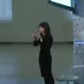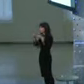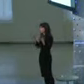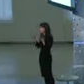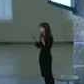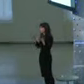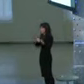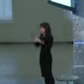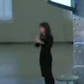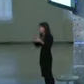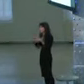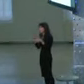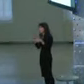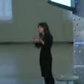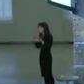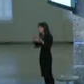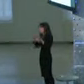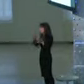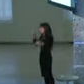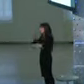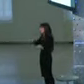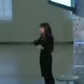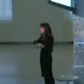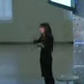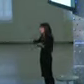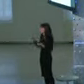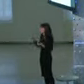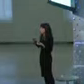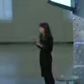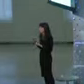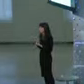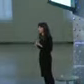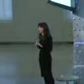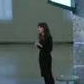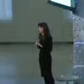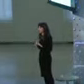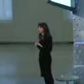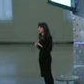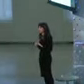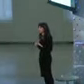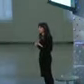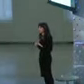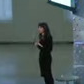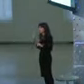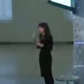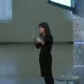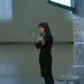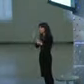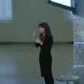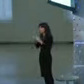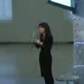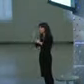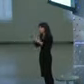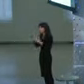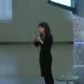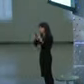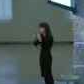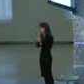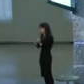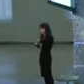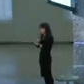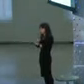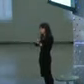to our conversation about transmedia. In the very early days of the development of ludology, There were a